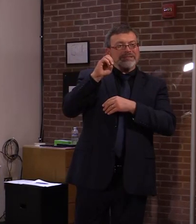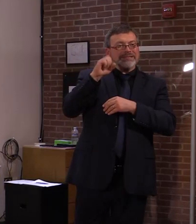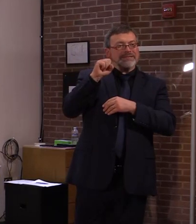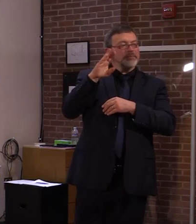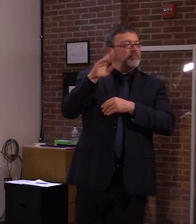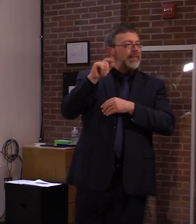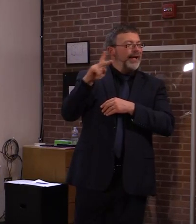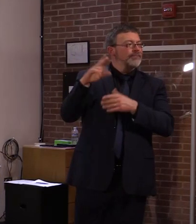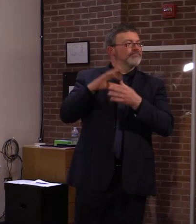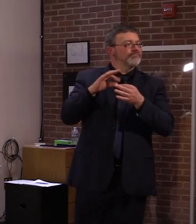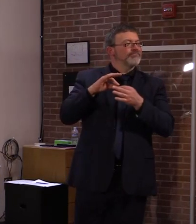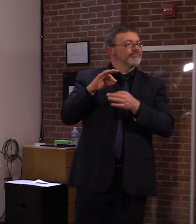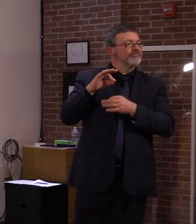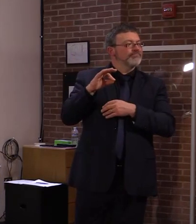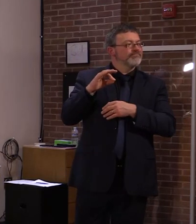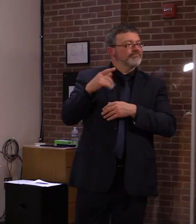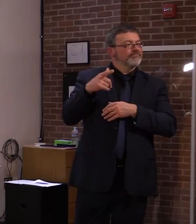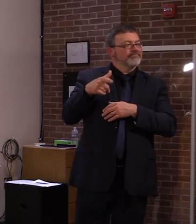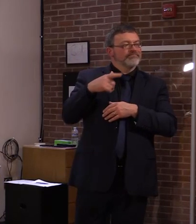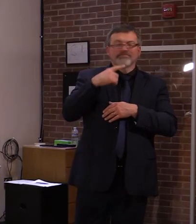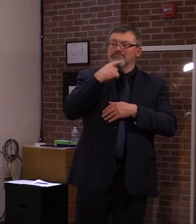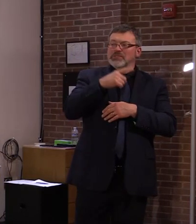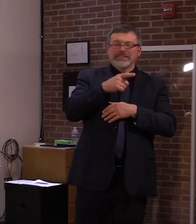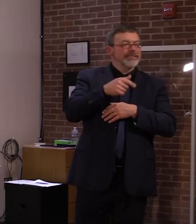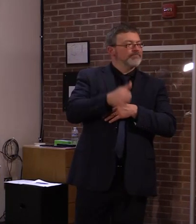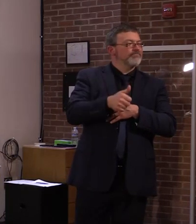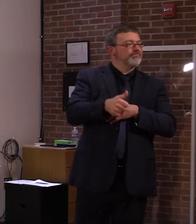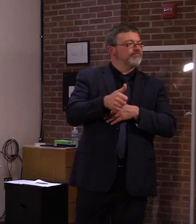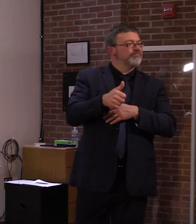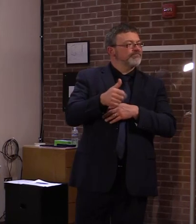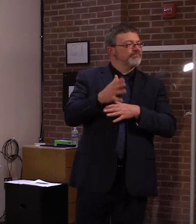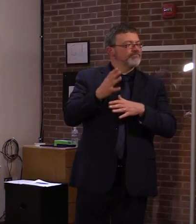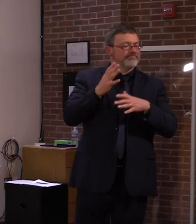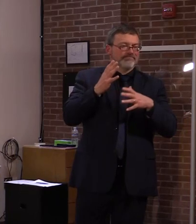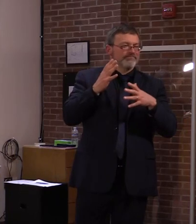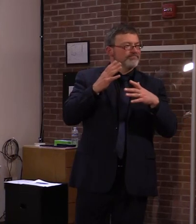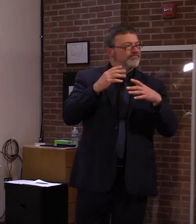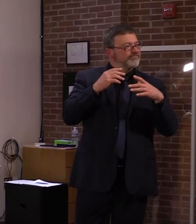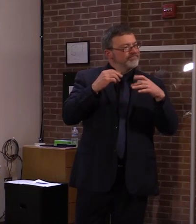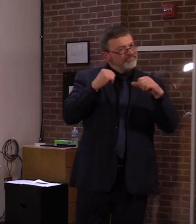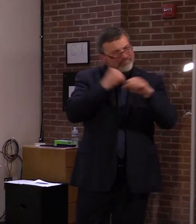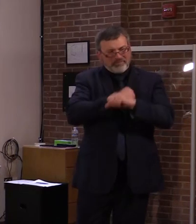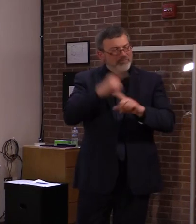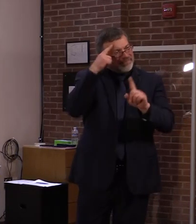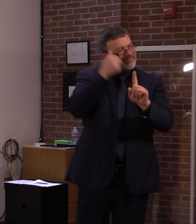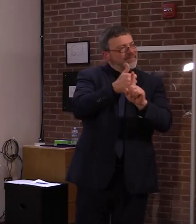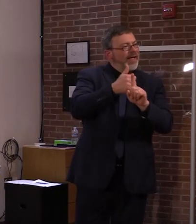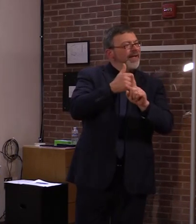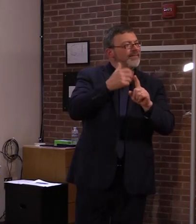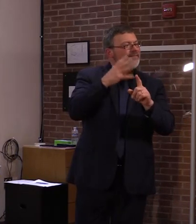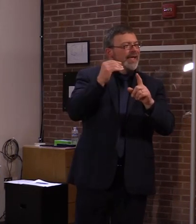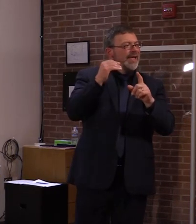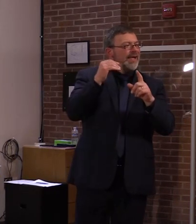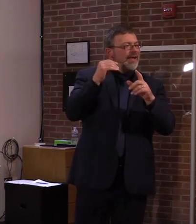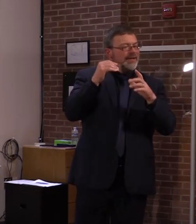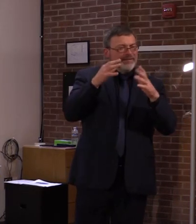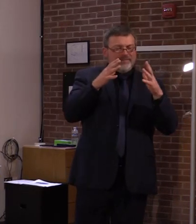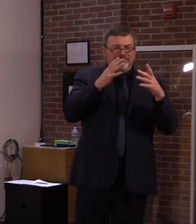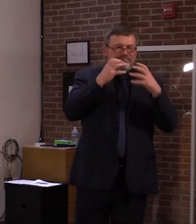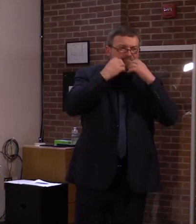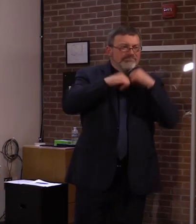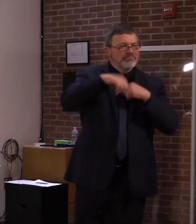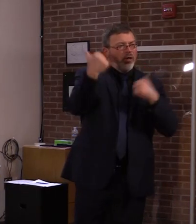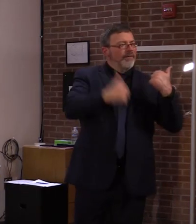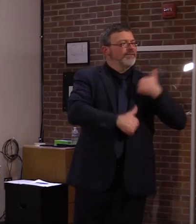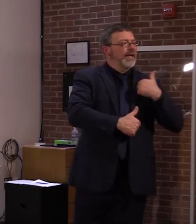Given that Wes had spent his last year not just fighting for his own life, but for the health and safety of his fellow veterans. Losing him so close to